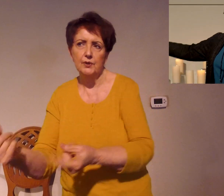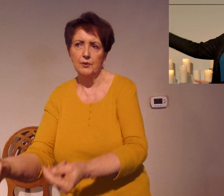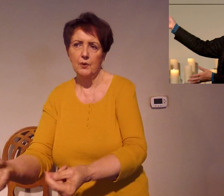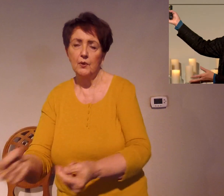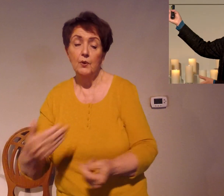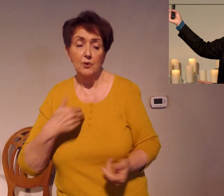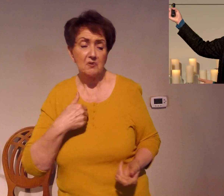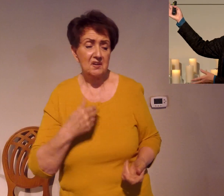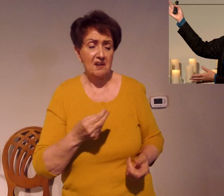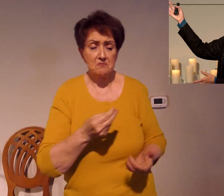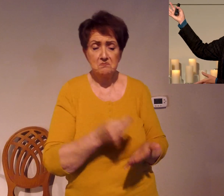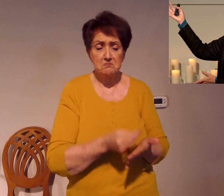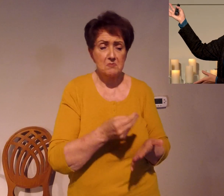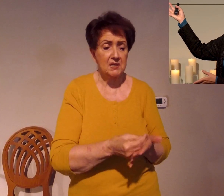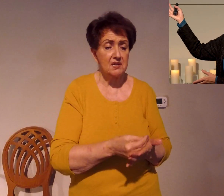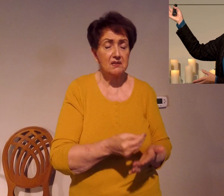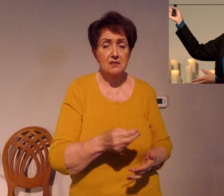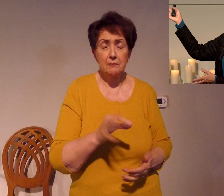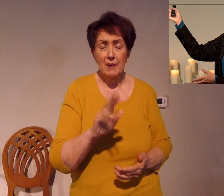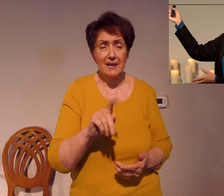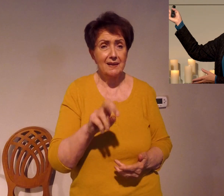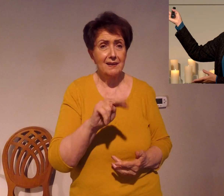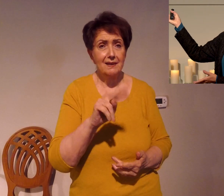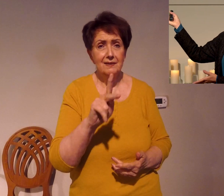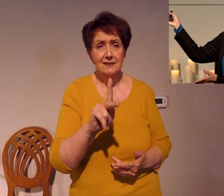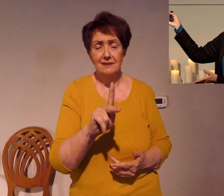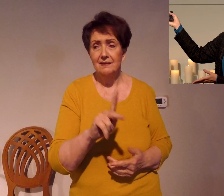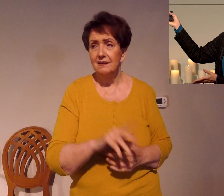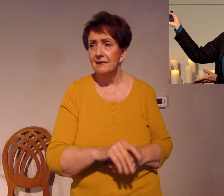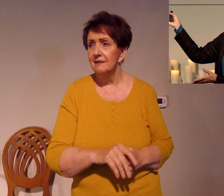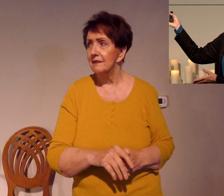and tons and tons of money in the bank.